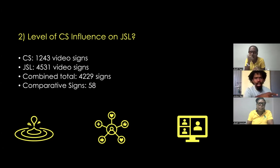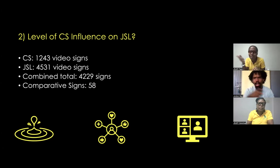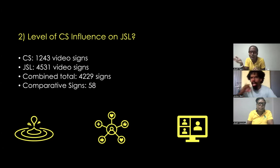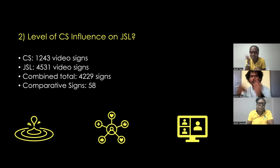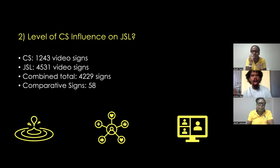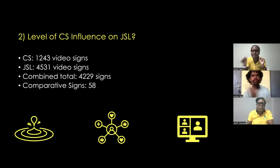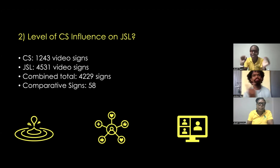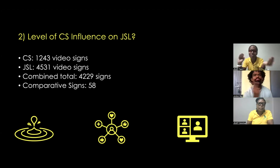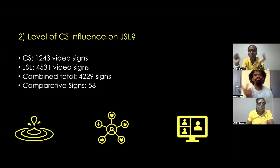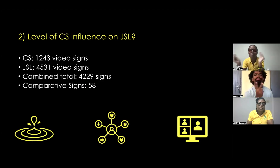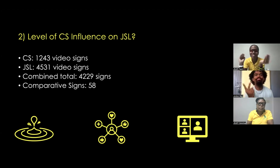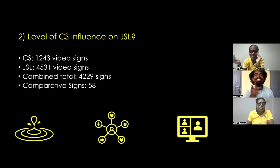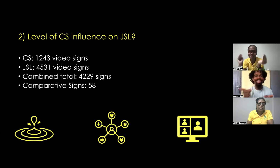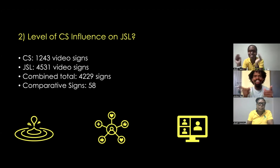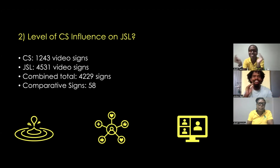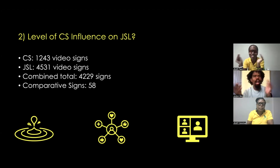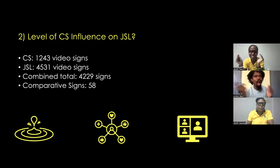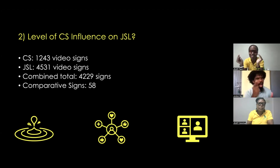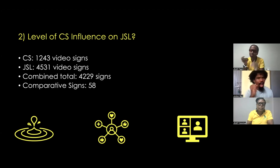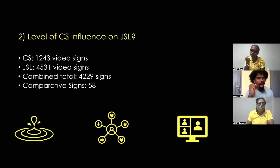JSL and country sign, it's comparative.